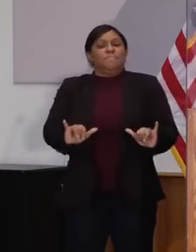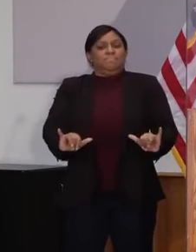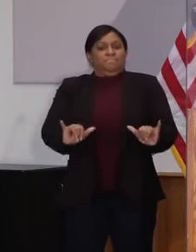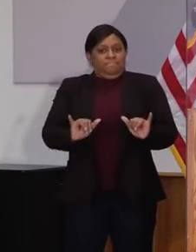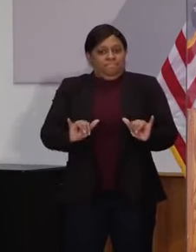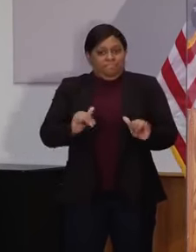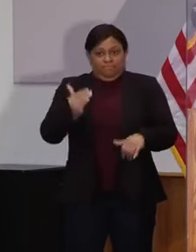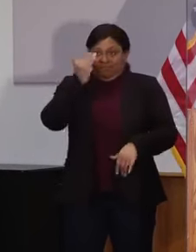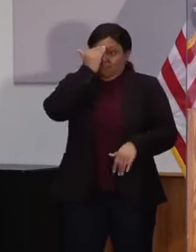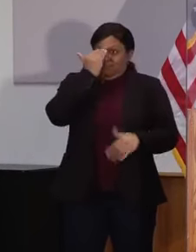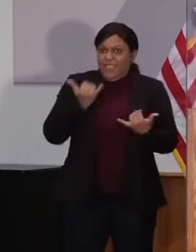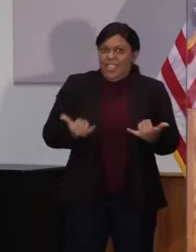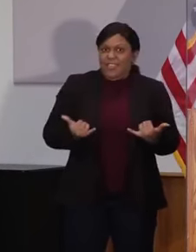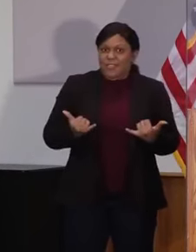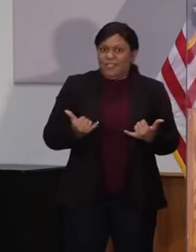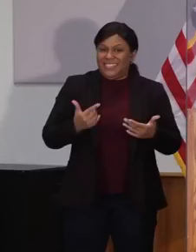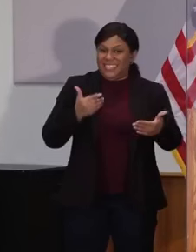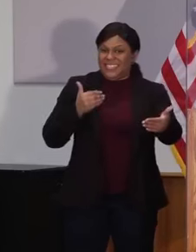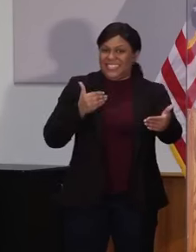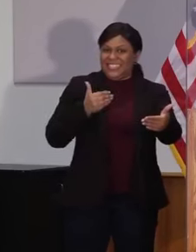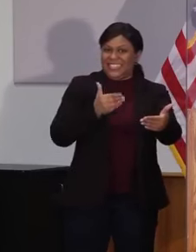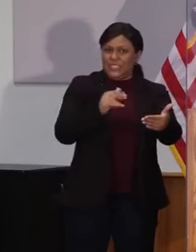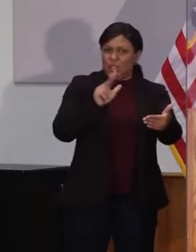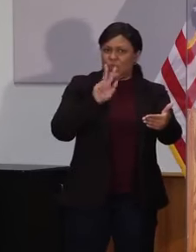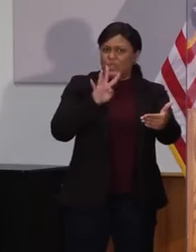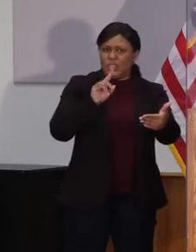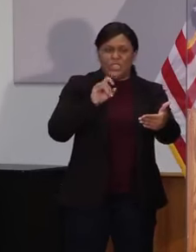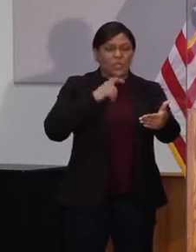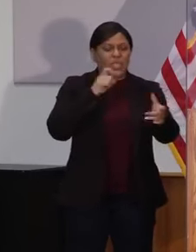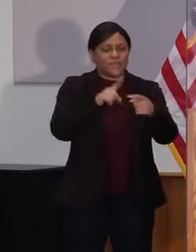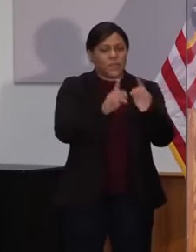are events coming. Plan accordingly.